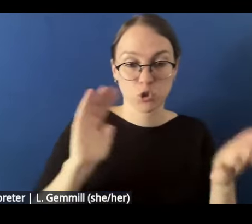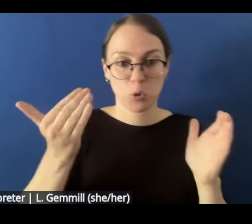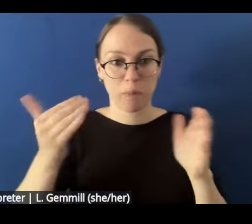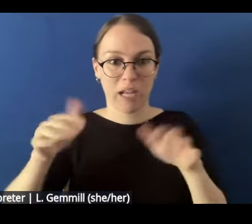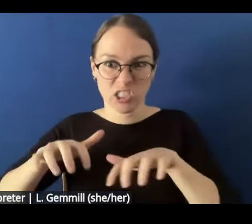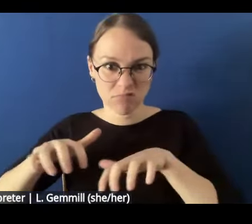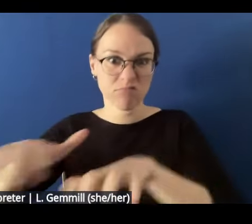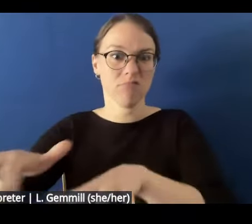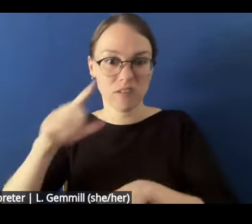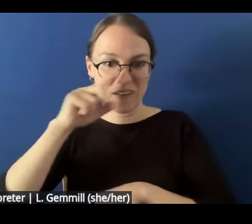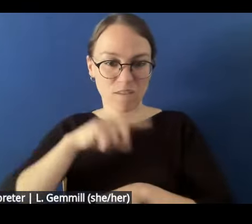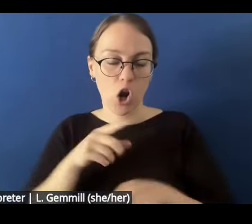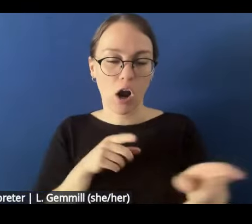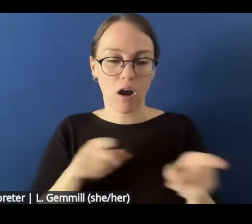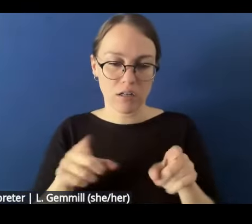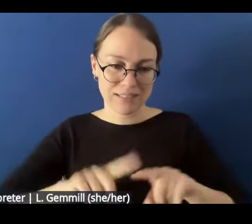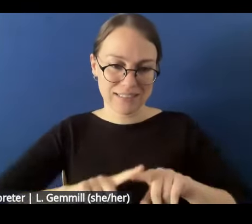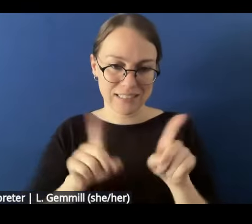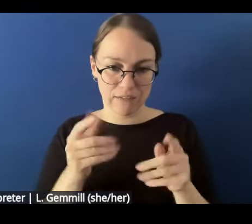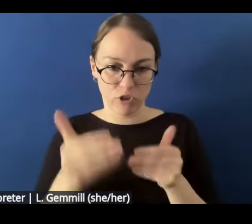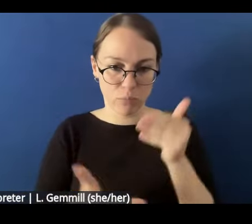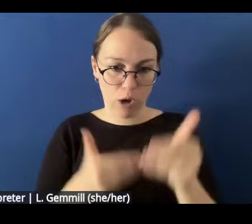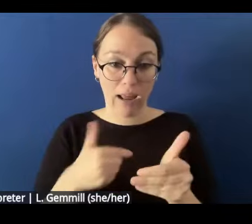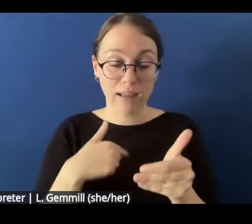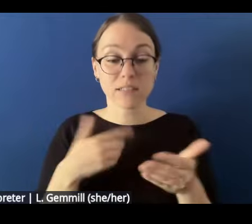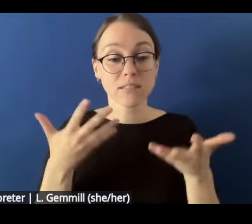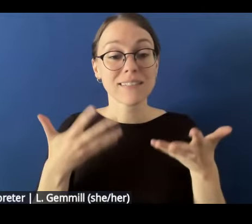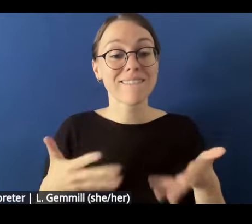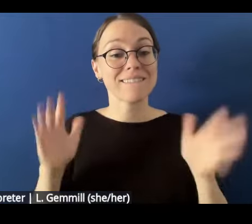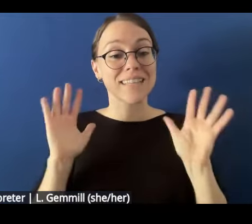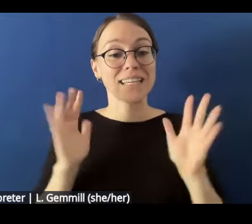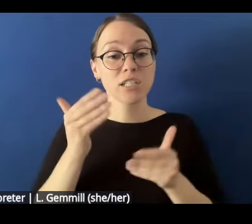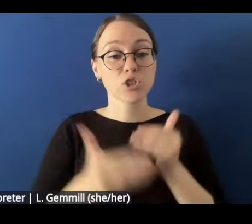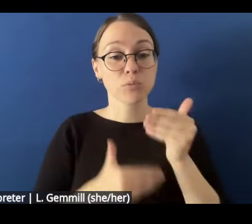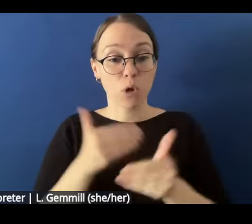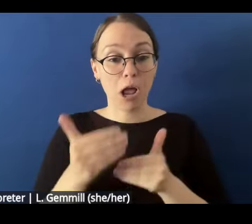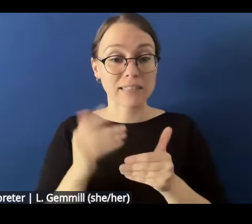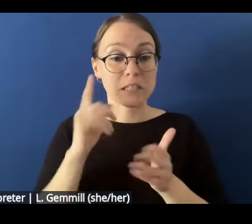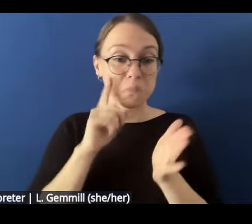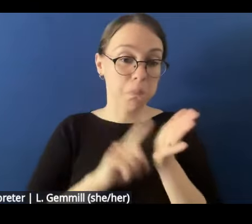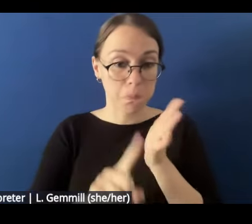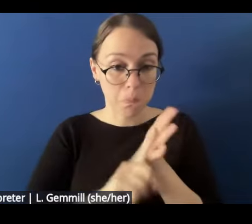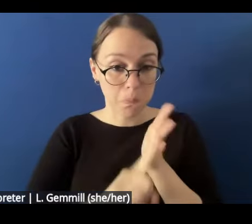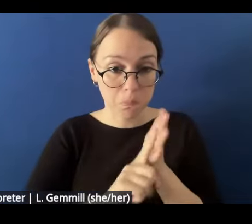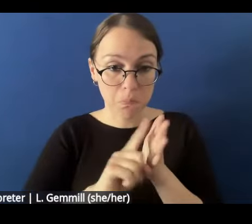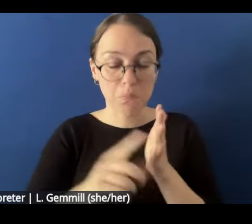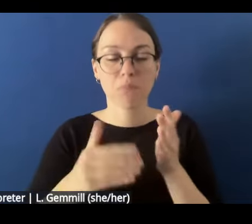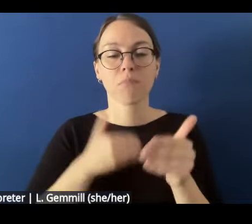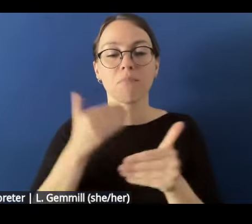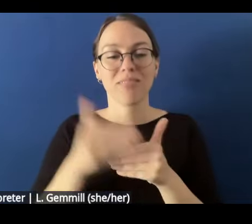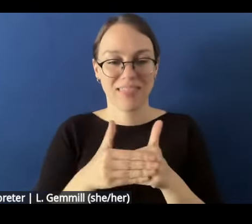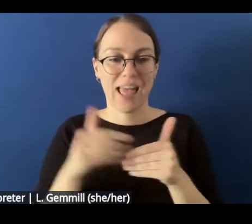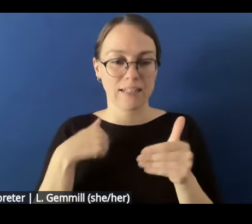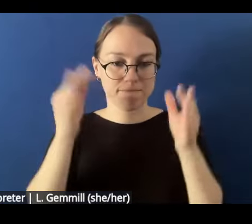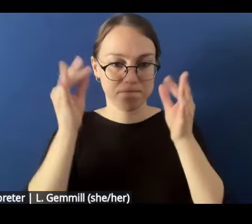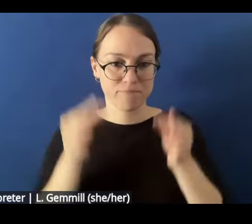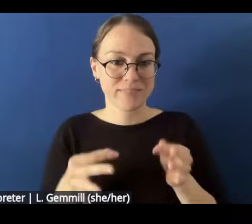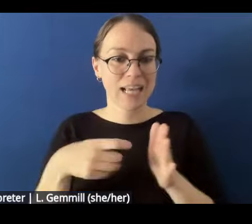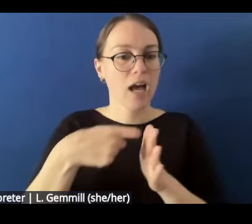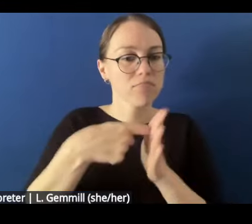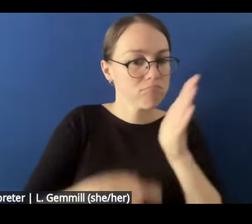so once we've completed the investigation, then that's when we get into the penalty section, like we've already kind of discussed this morning. And those